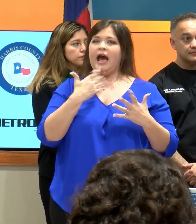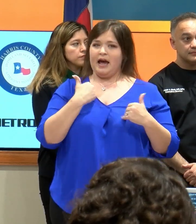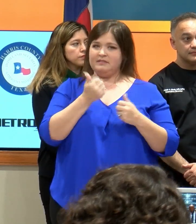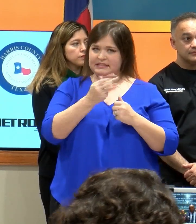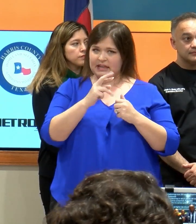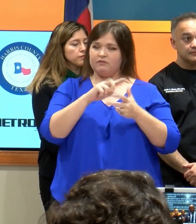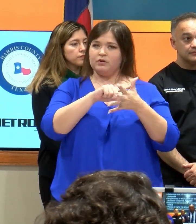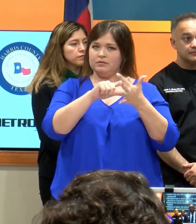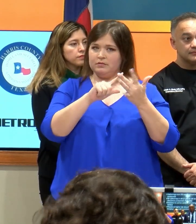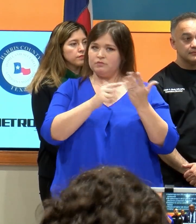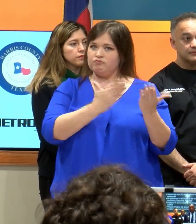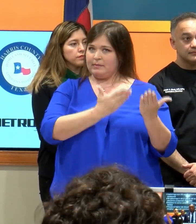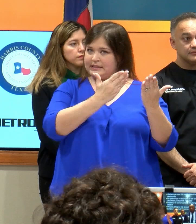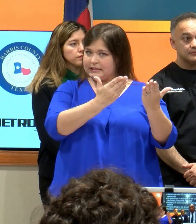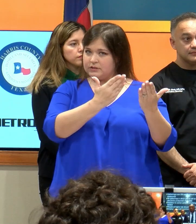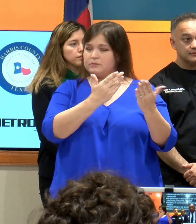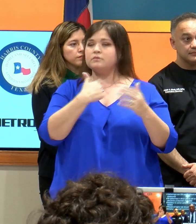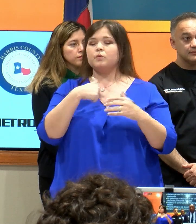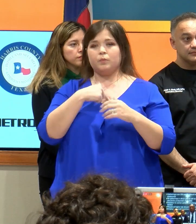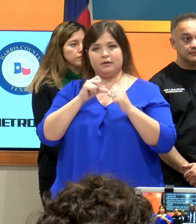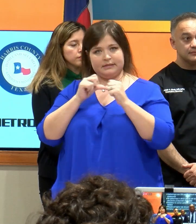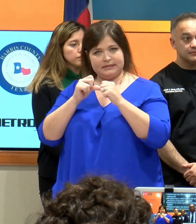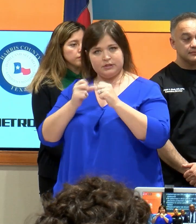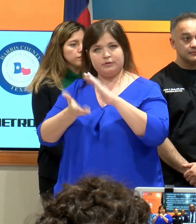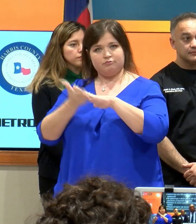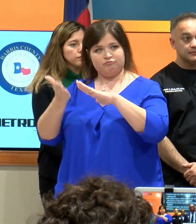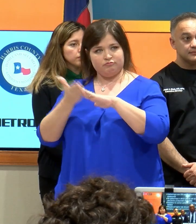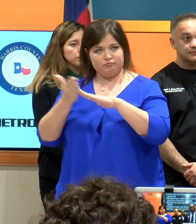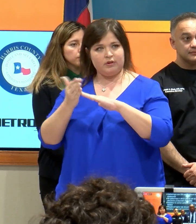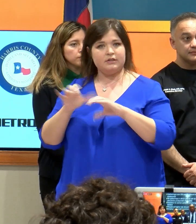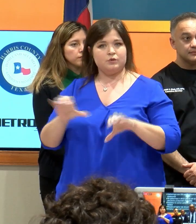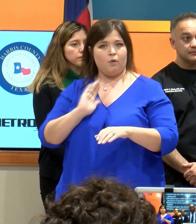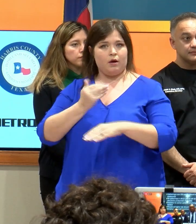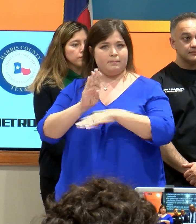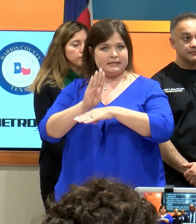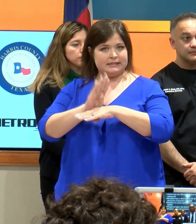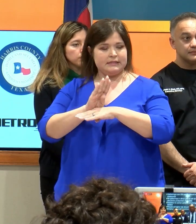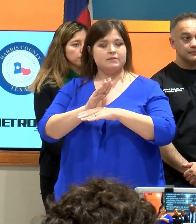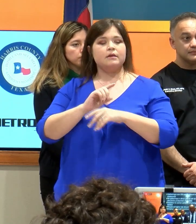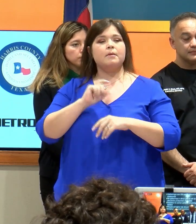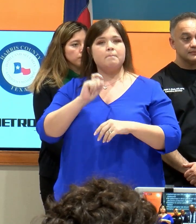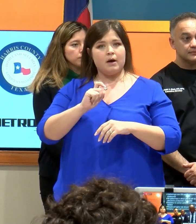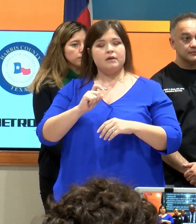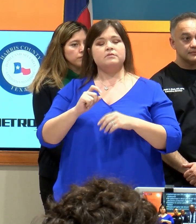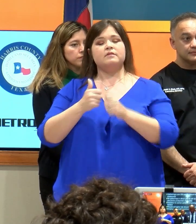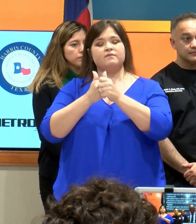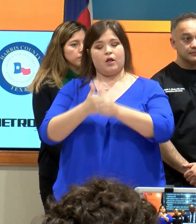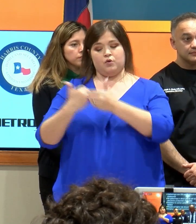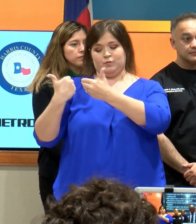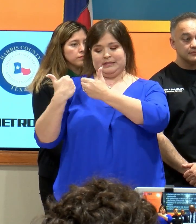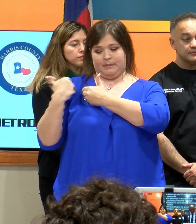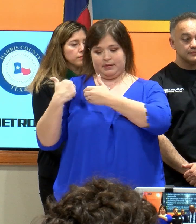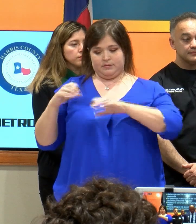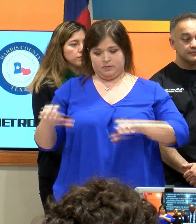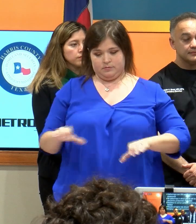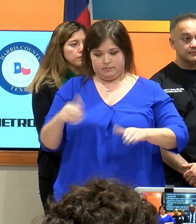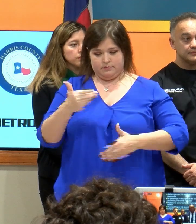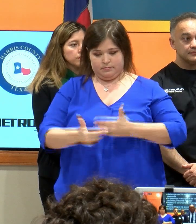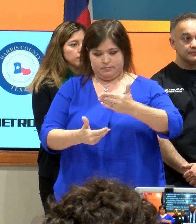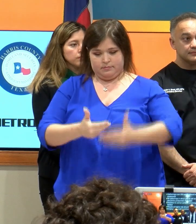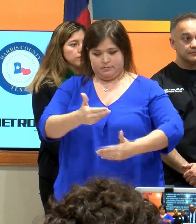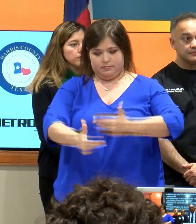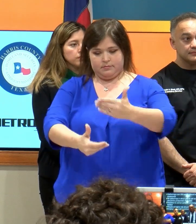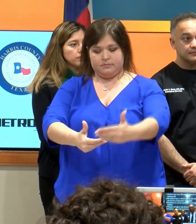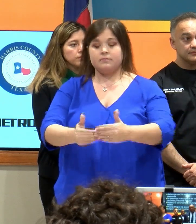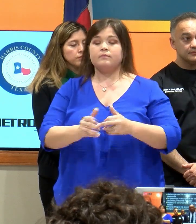We're continuing to conduct our business, but it's important that we all do things in a very responsible fashion. I